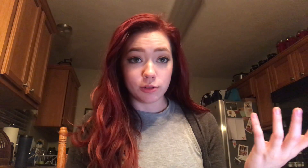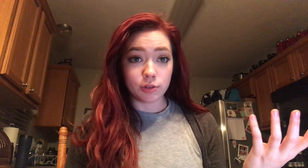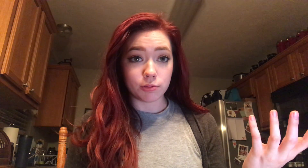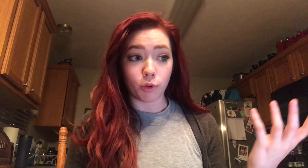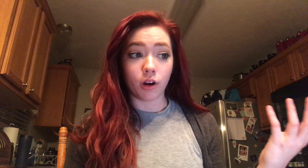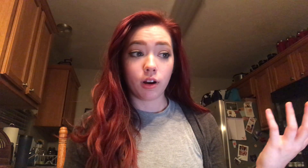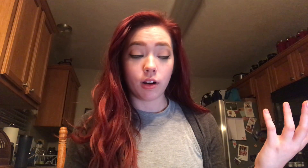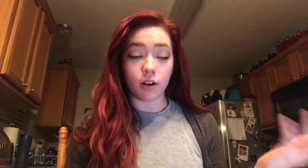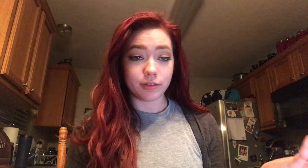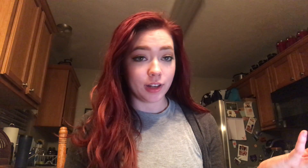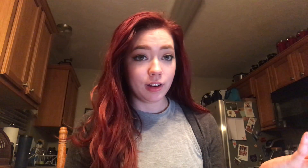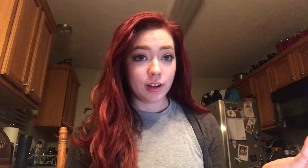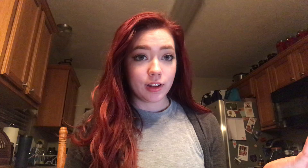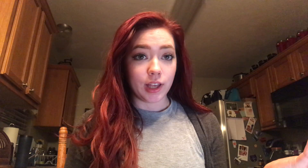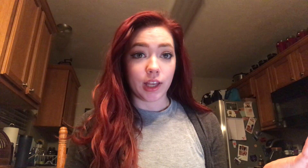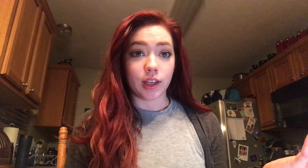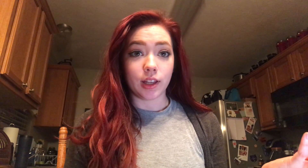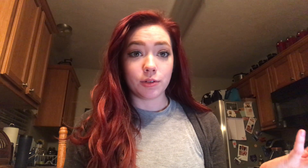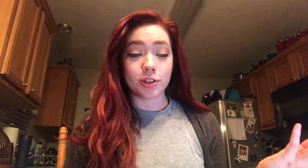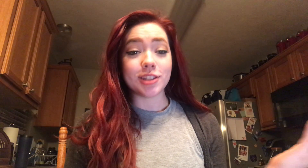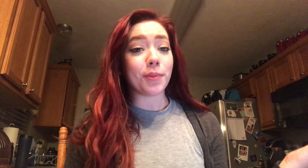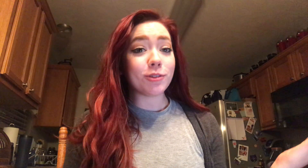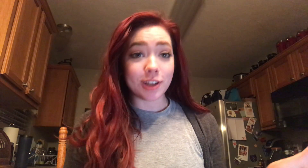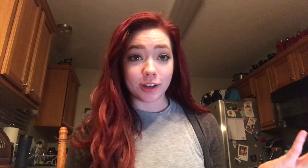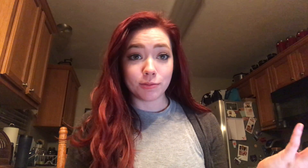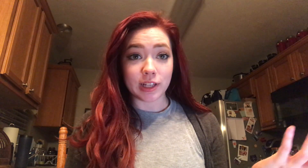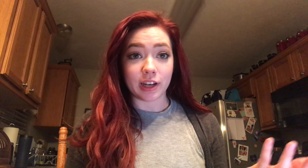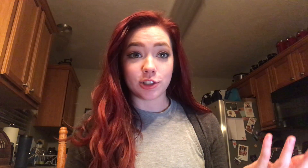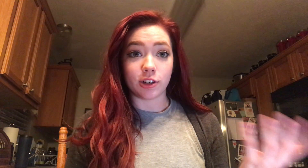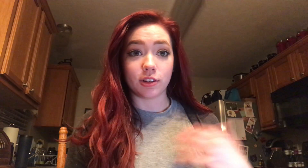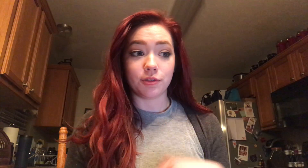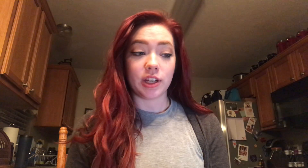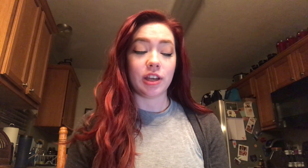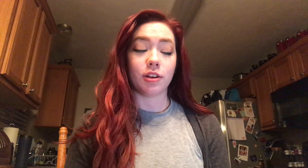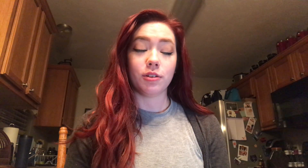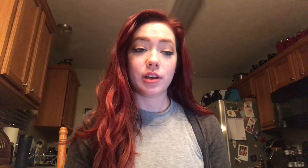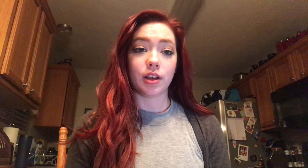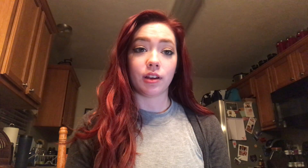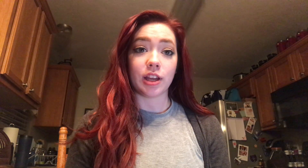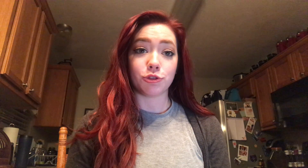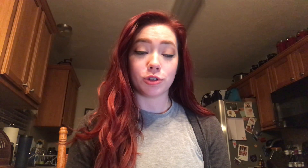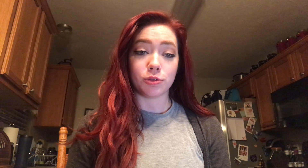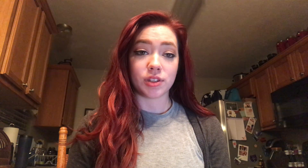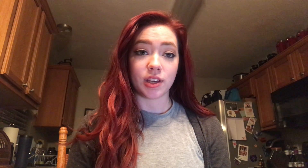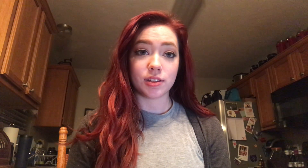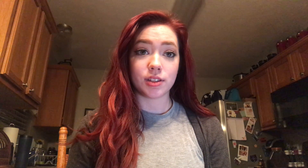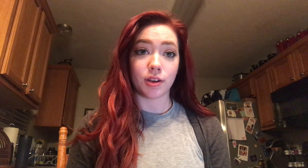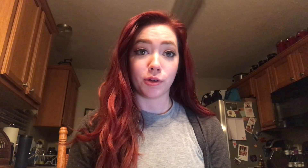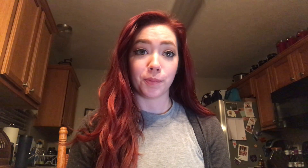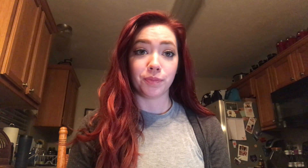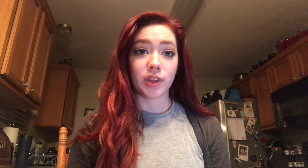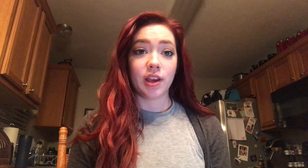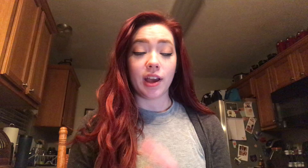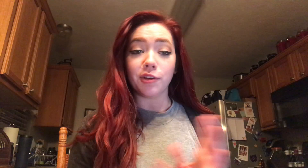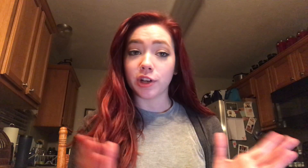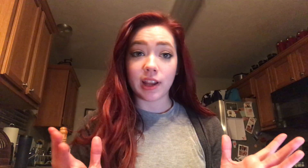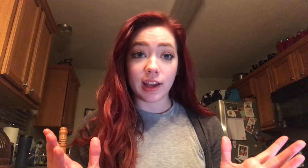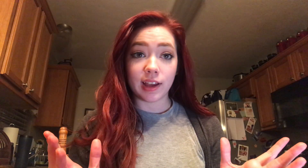use more often, it is about time that I share a video introducing some everyday